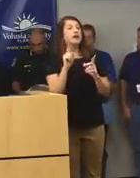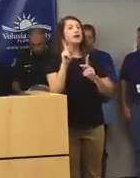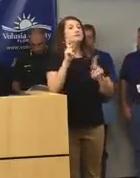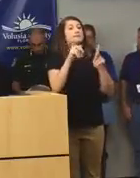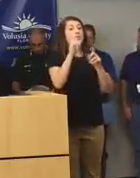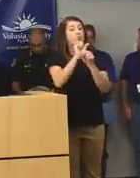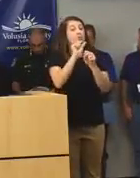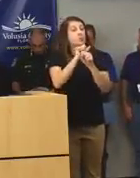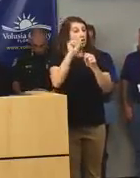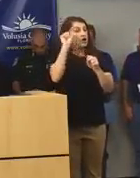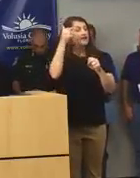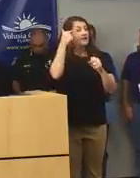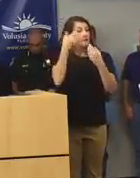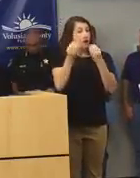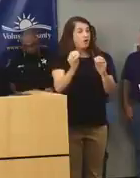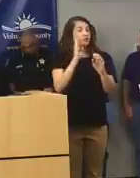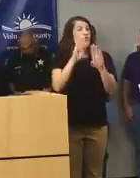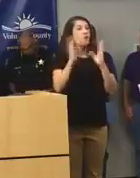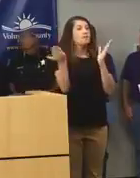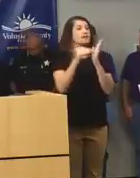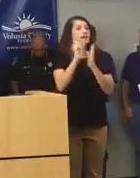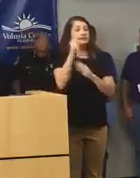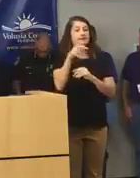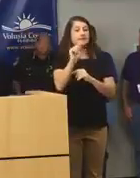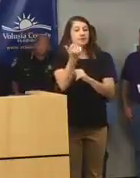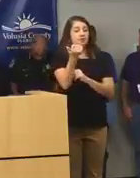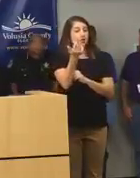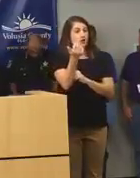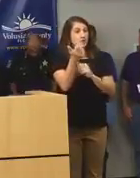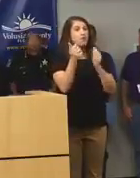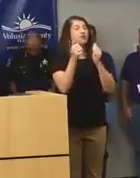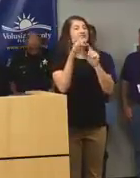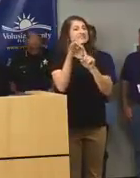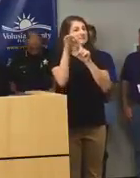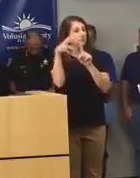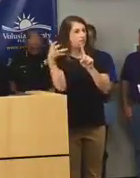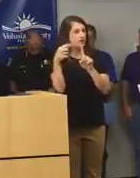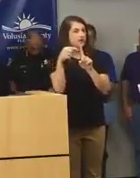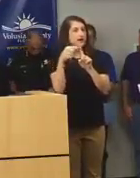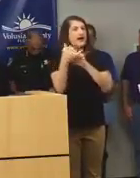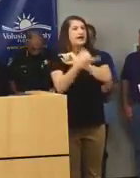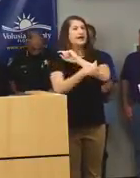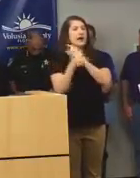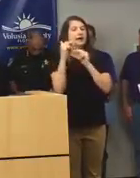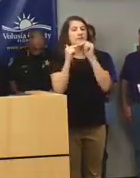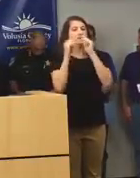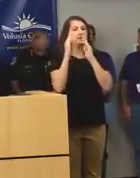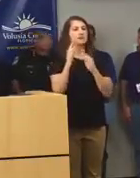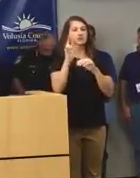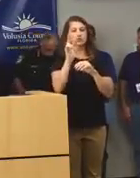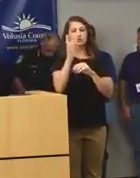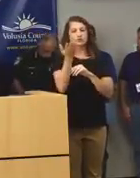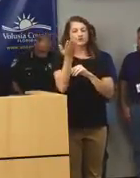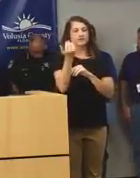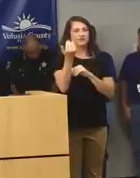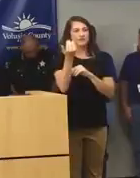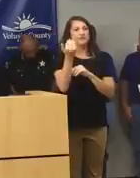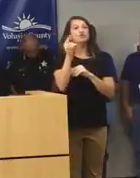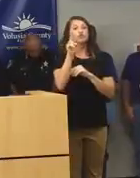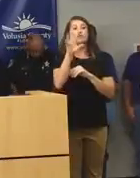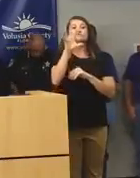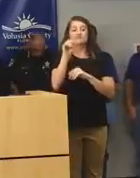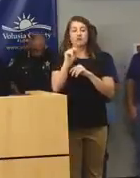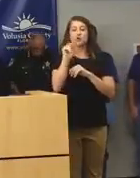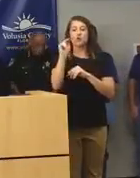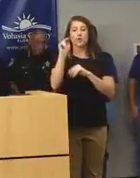officials or government offices will reopen Wednesday, September 13th, with the exception of the county building at 250 North Beach Street in